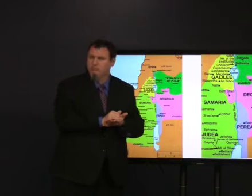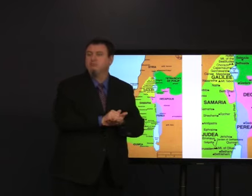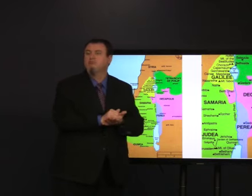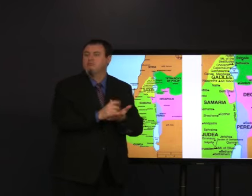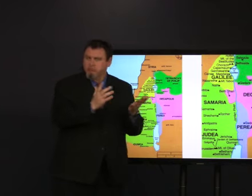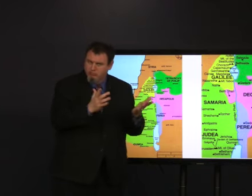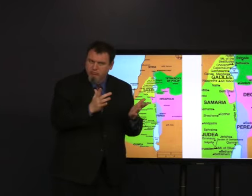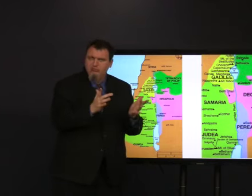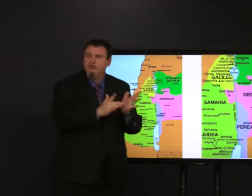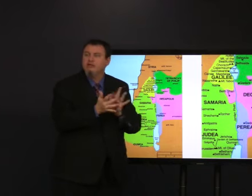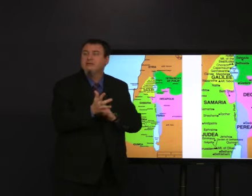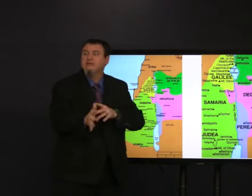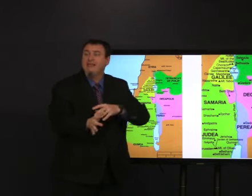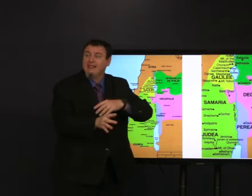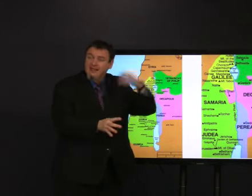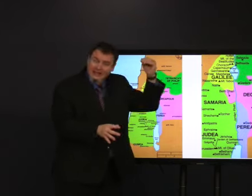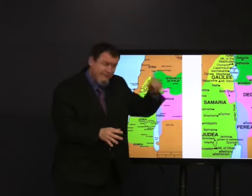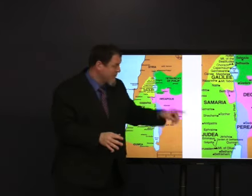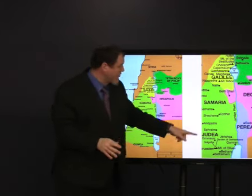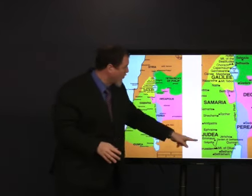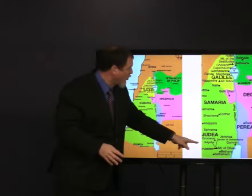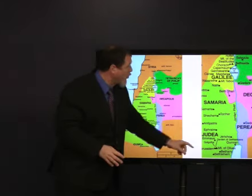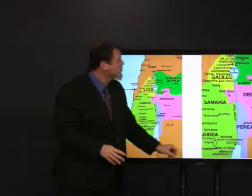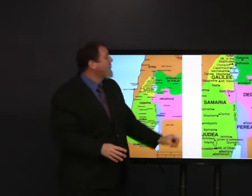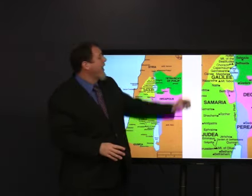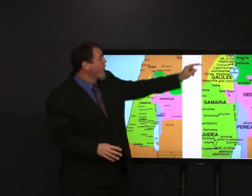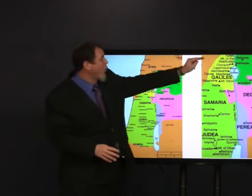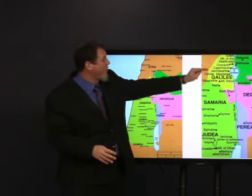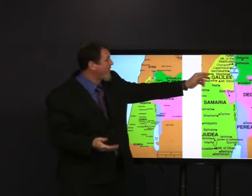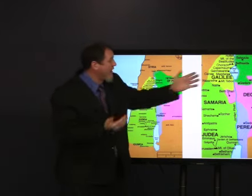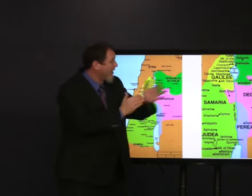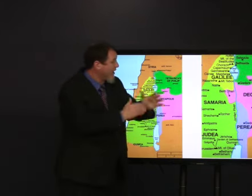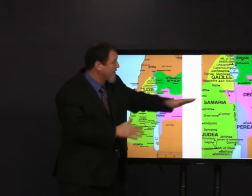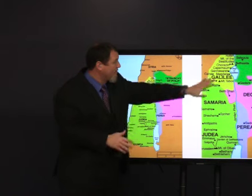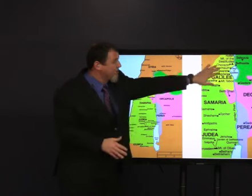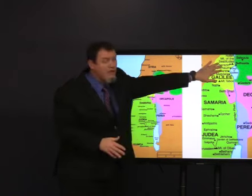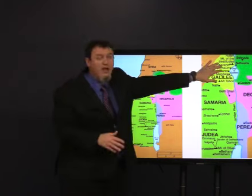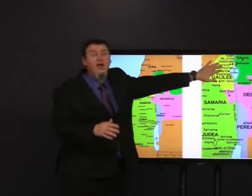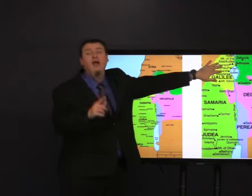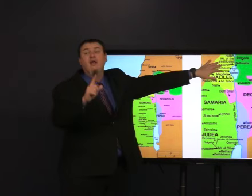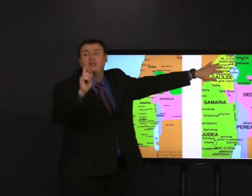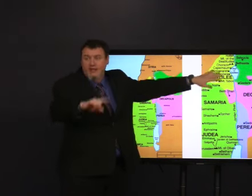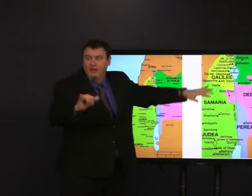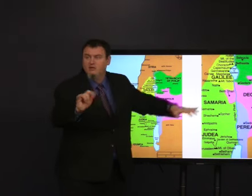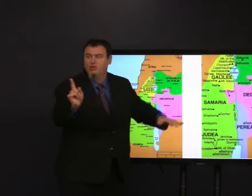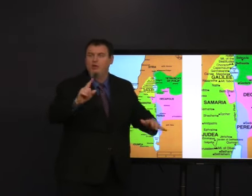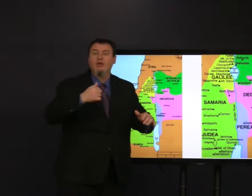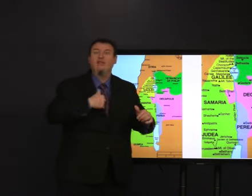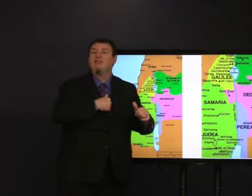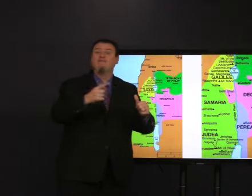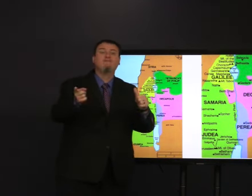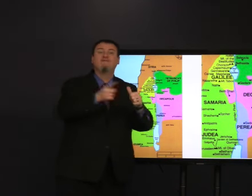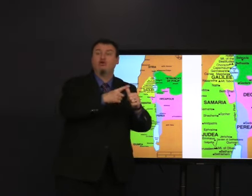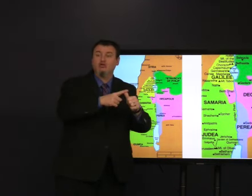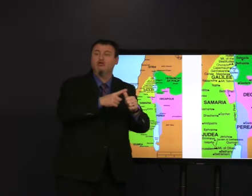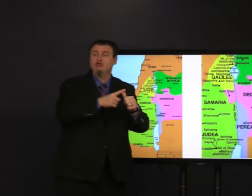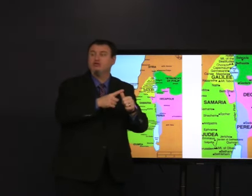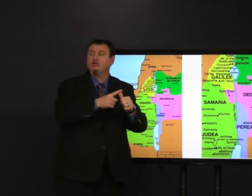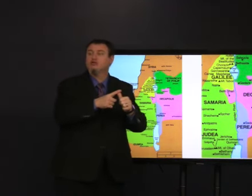happy about that. So then he left and went back up to Galilee again,